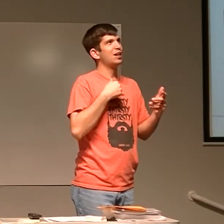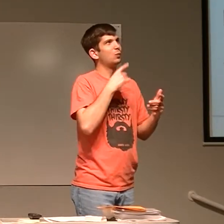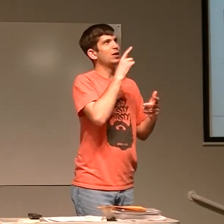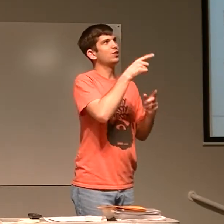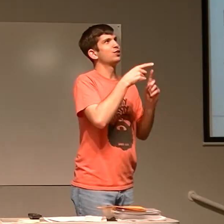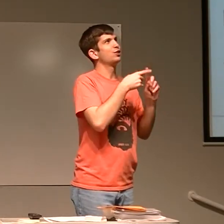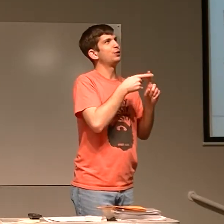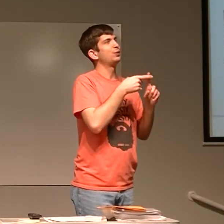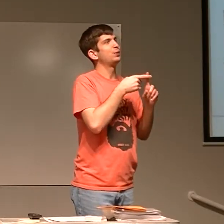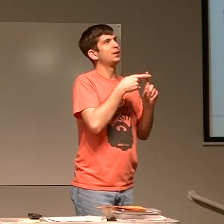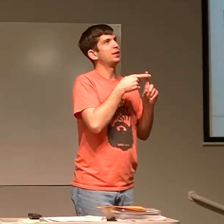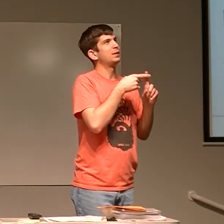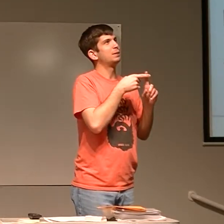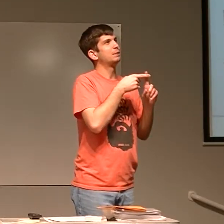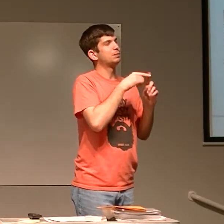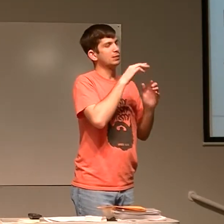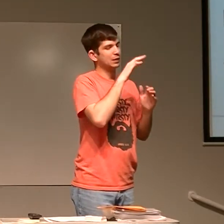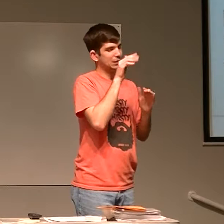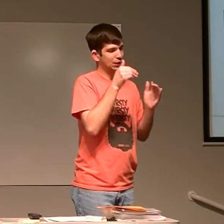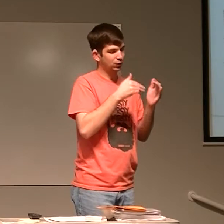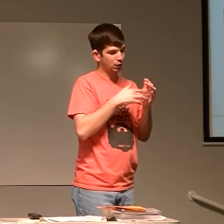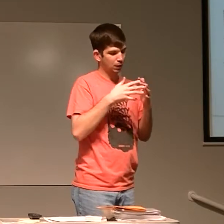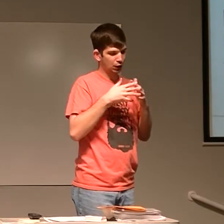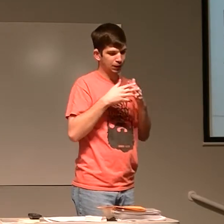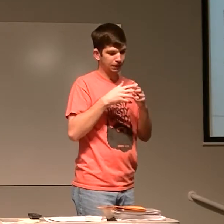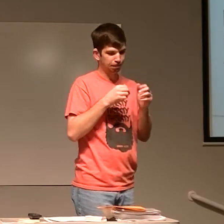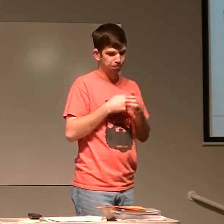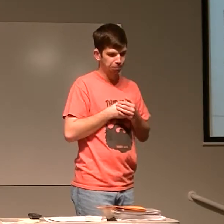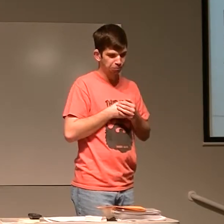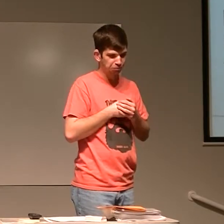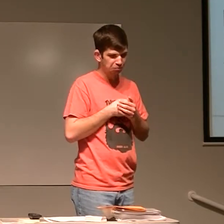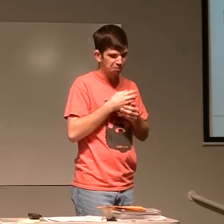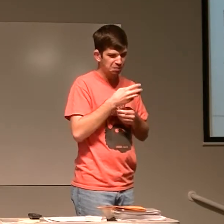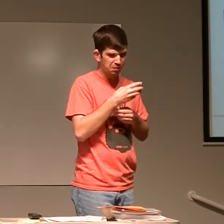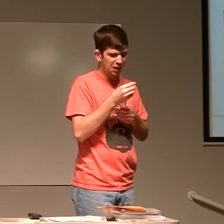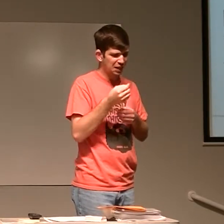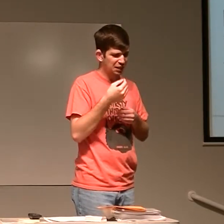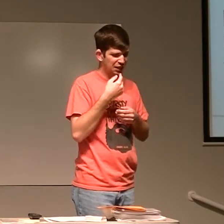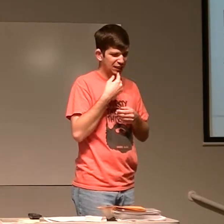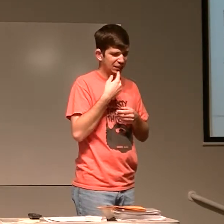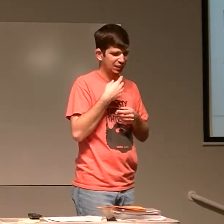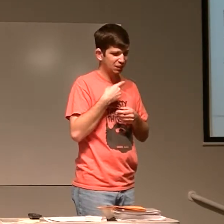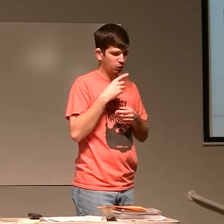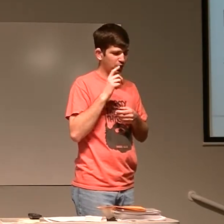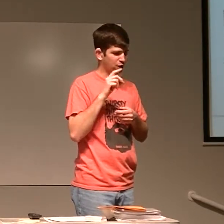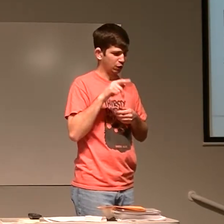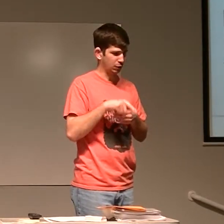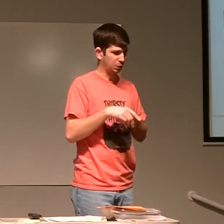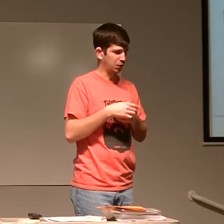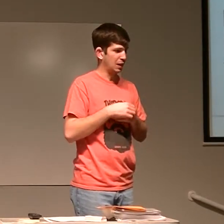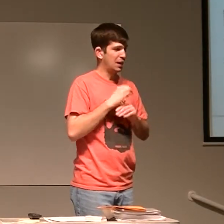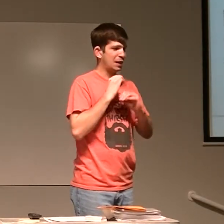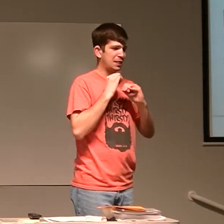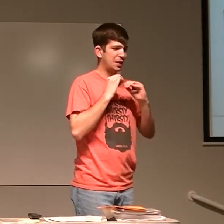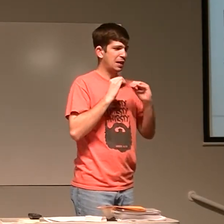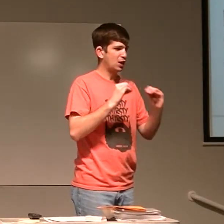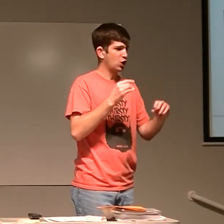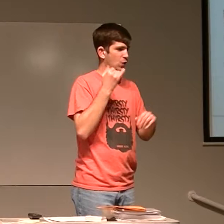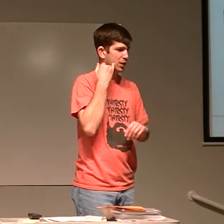went into Central America and I said I wanted Dr. Pepper. They had no idea what I